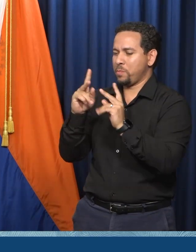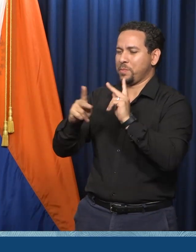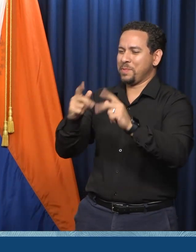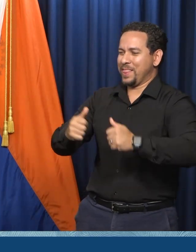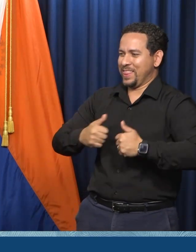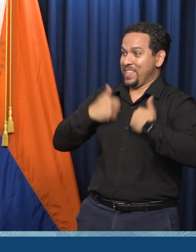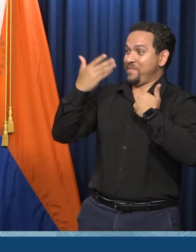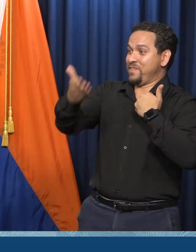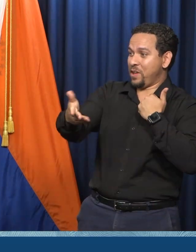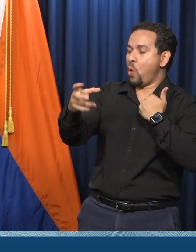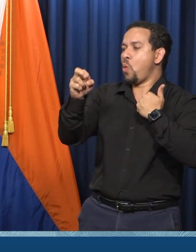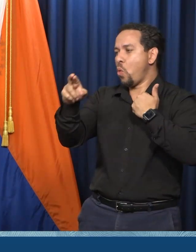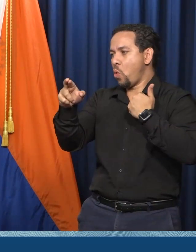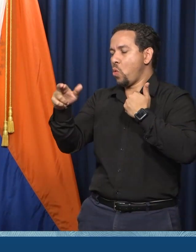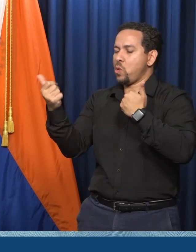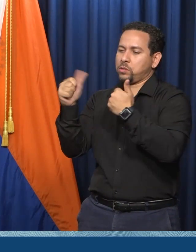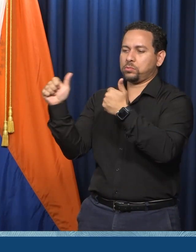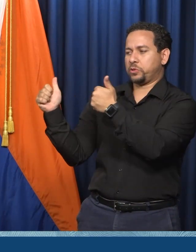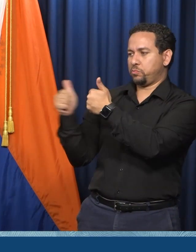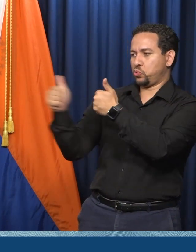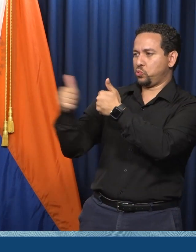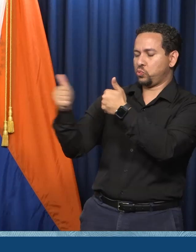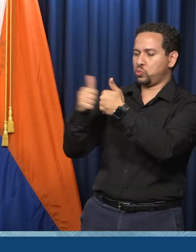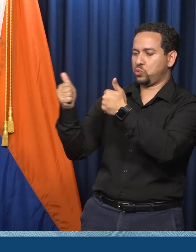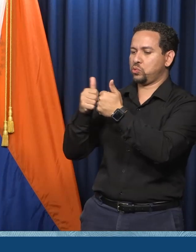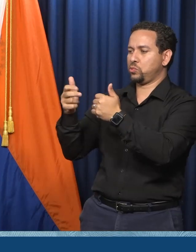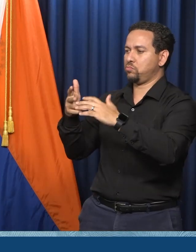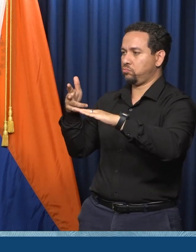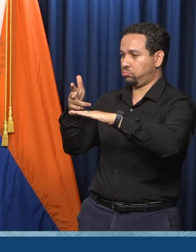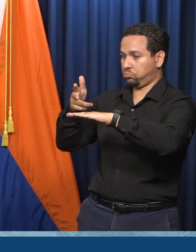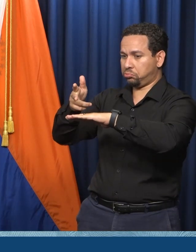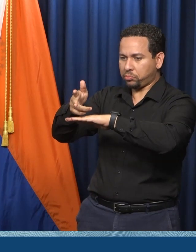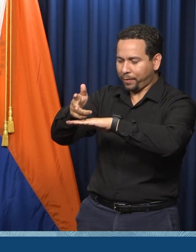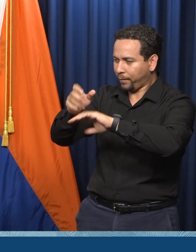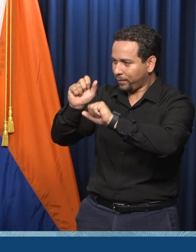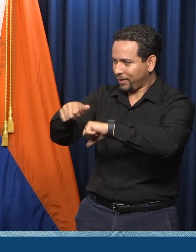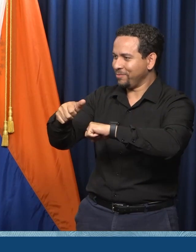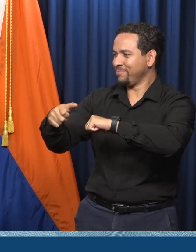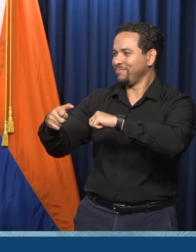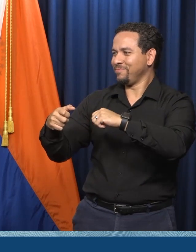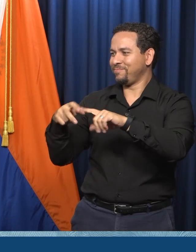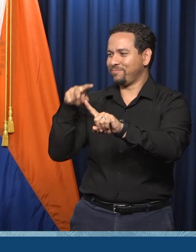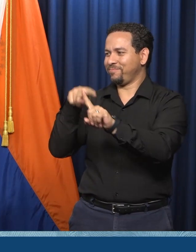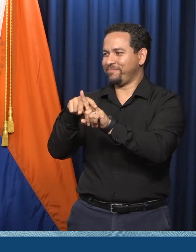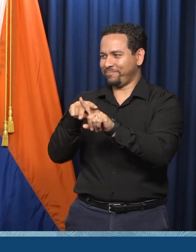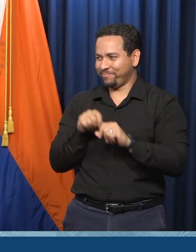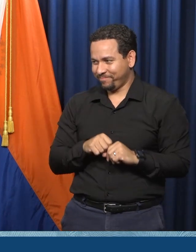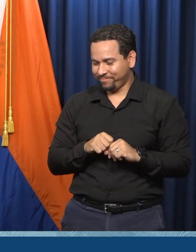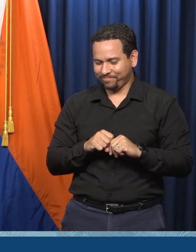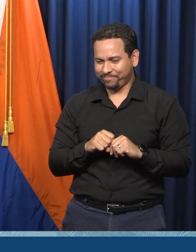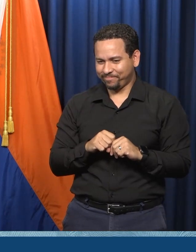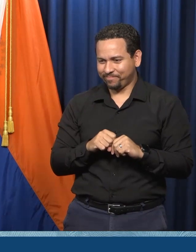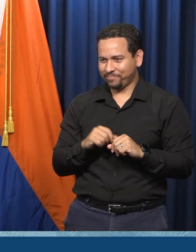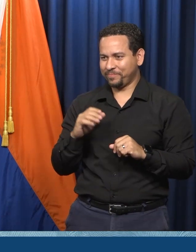commuting through our town. So we look forward with the continued partnership with our friends at the county